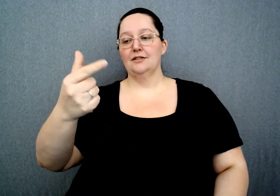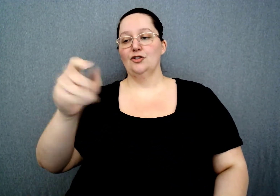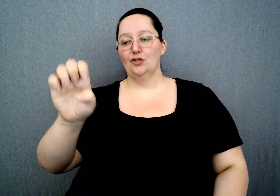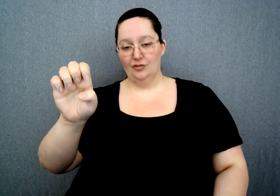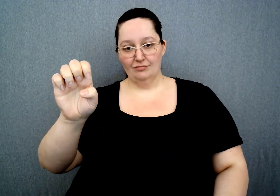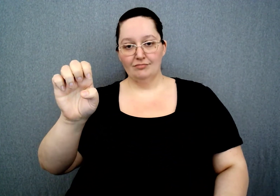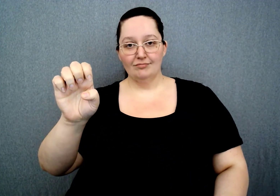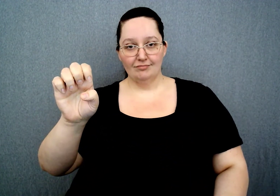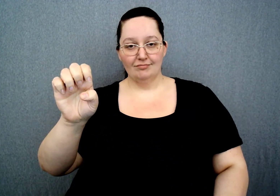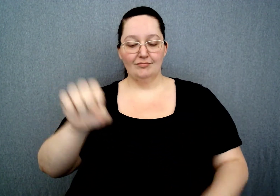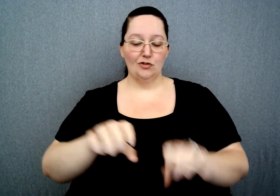sausage.